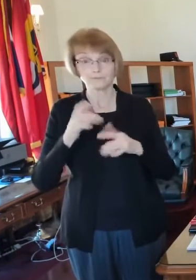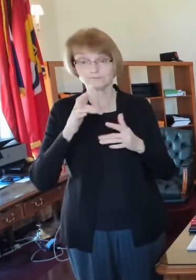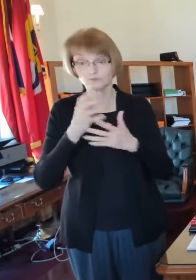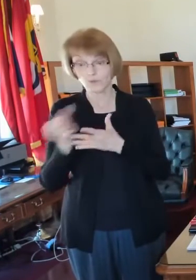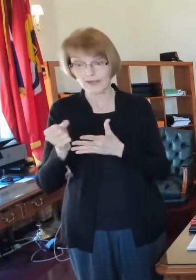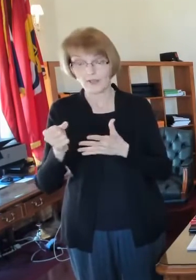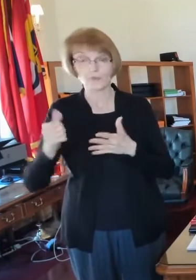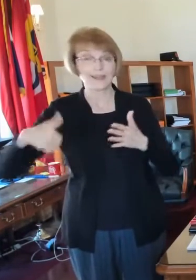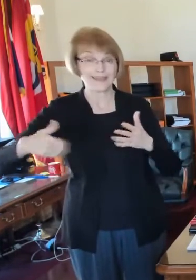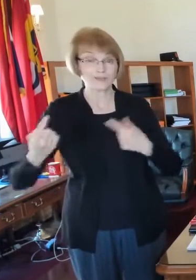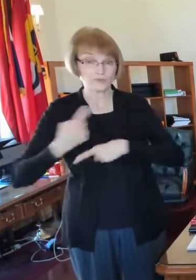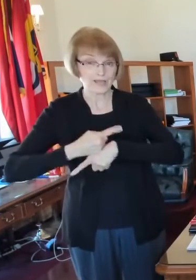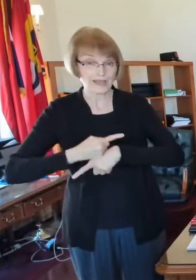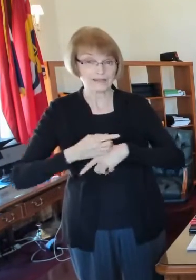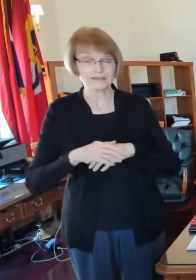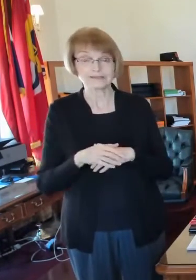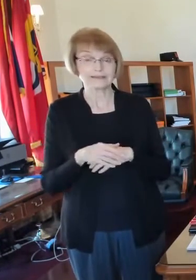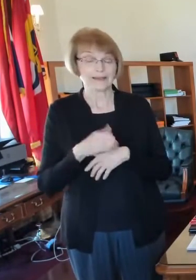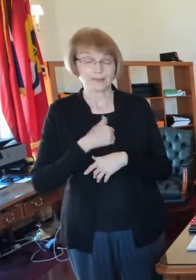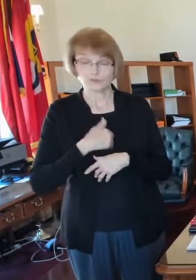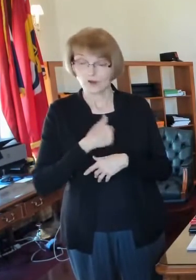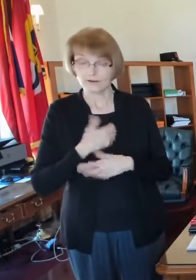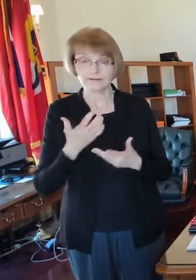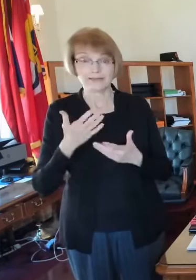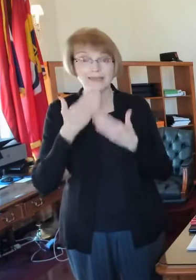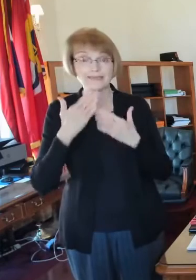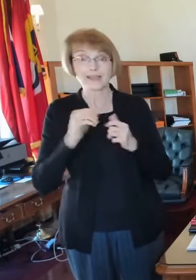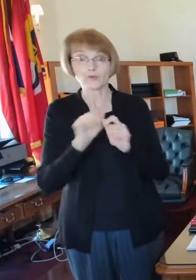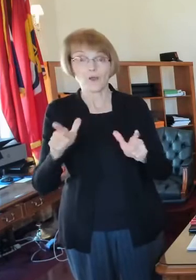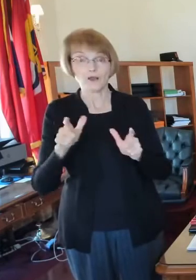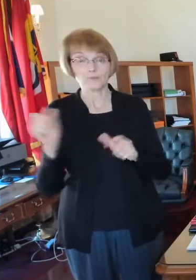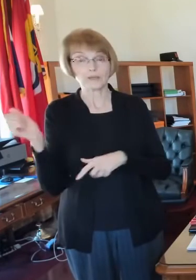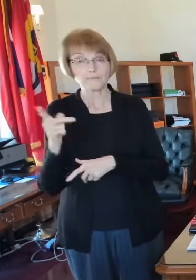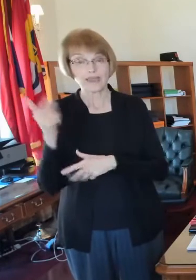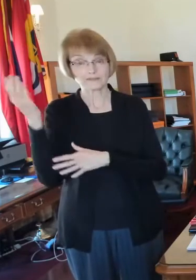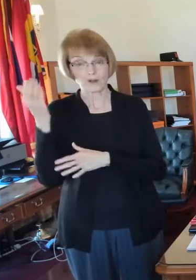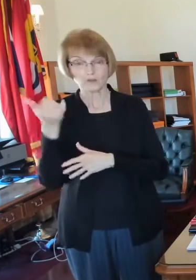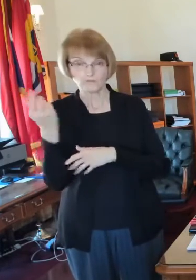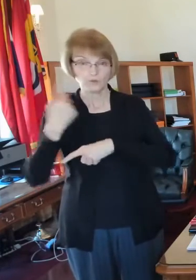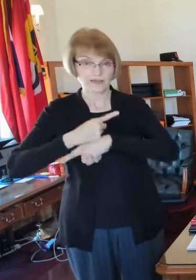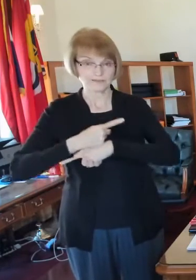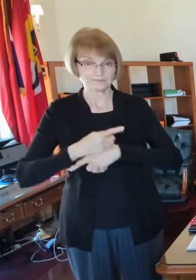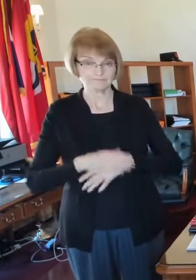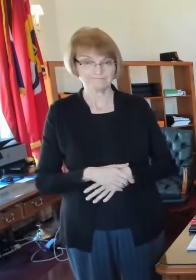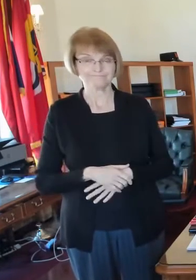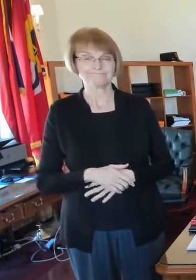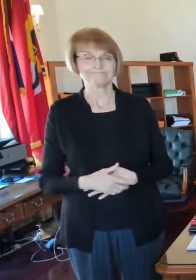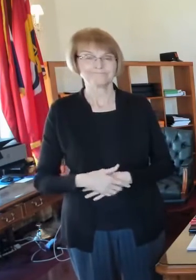were late today. Couldn't be helped, but thank you all, and we'll be back and talk with you in a few days.